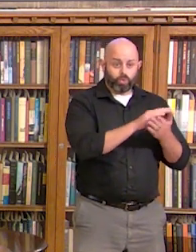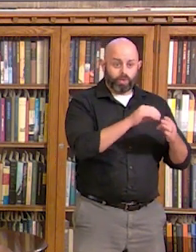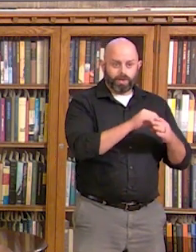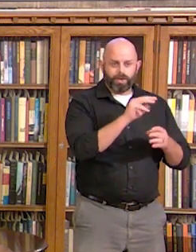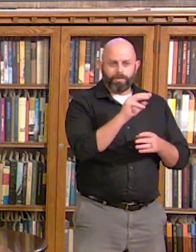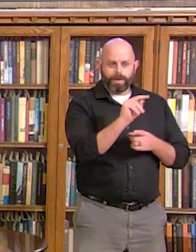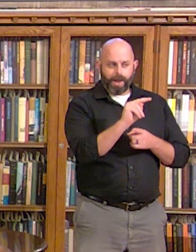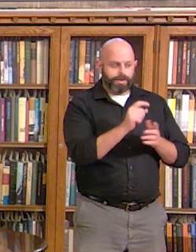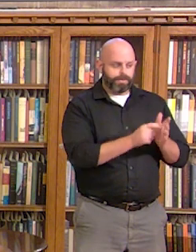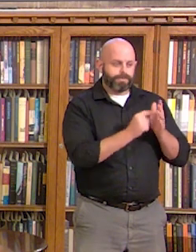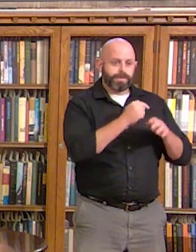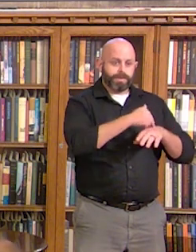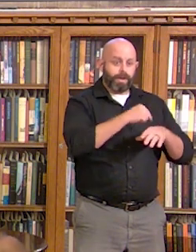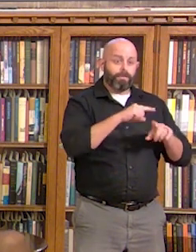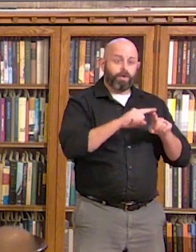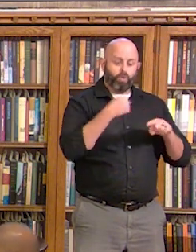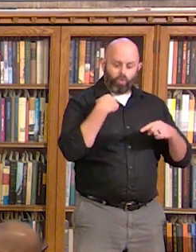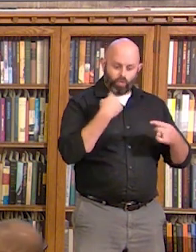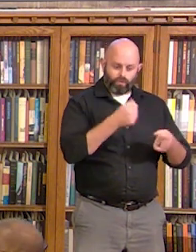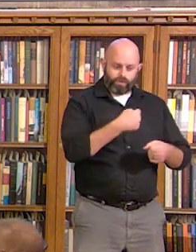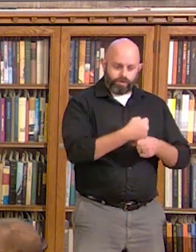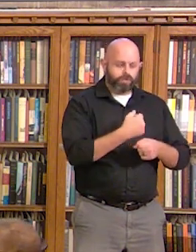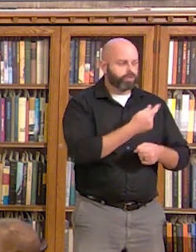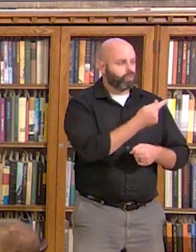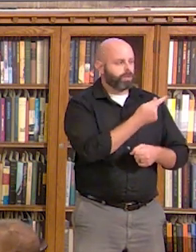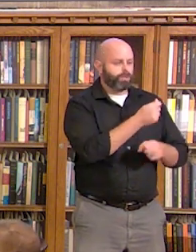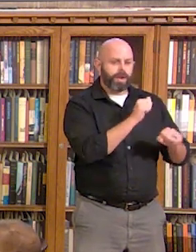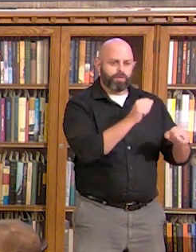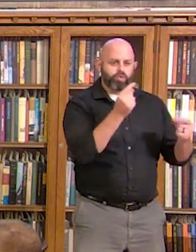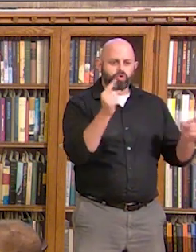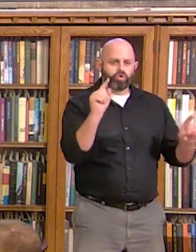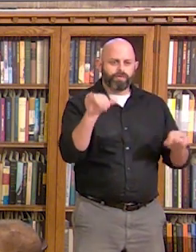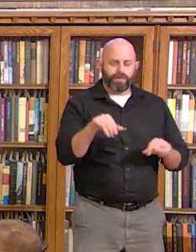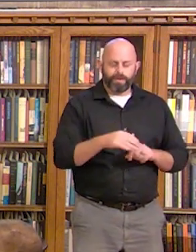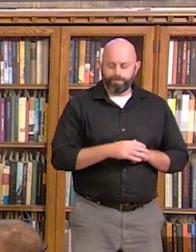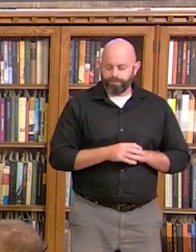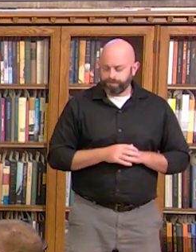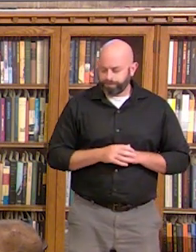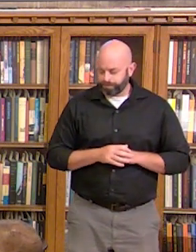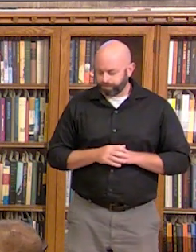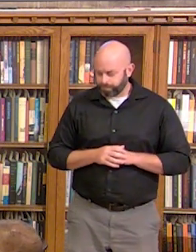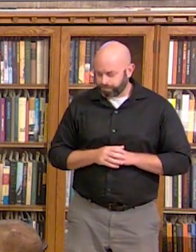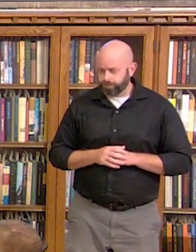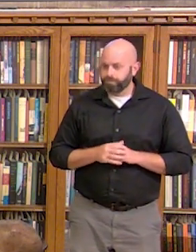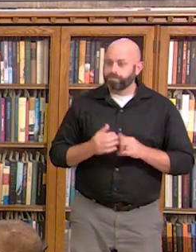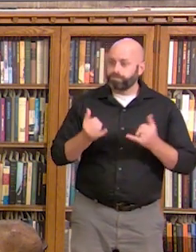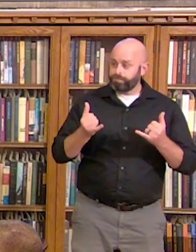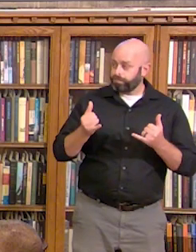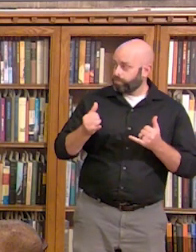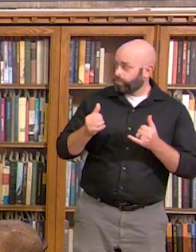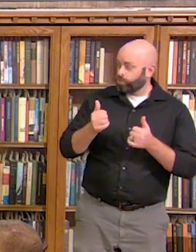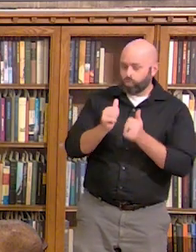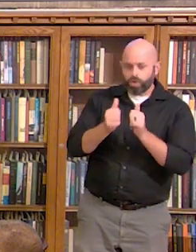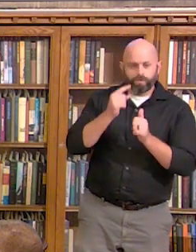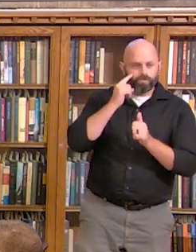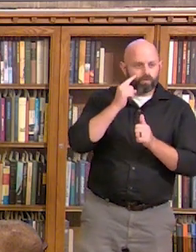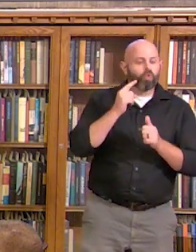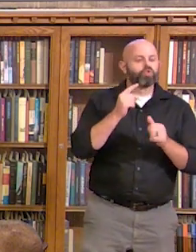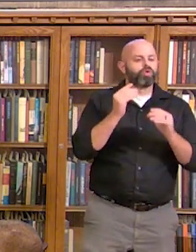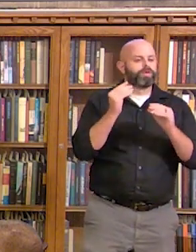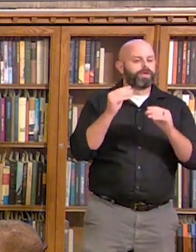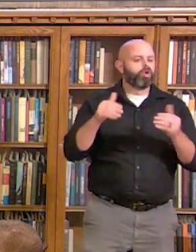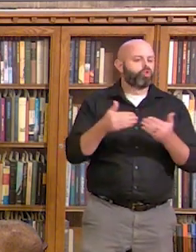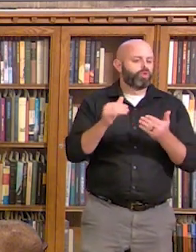think over the years we we've been able B to achieve that we need you in the United States Congress I mean that